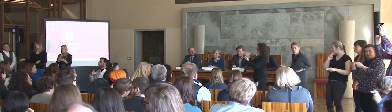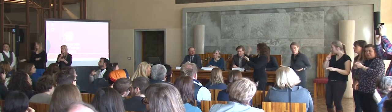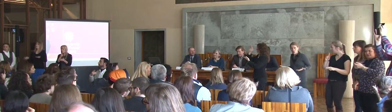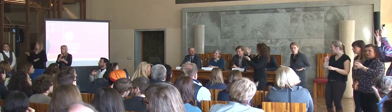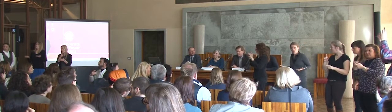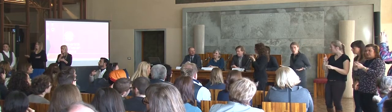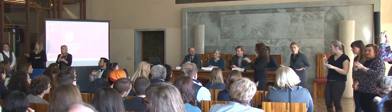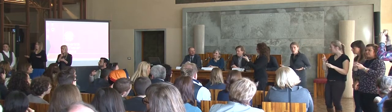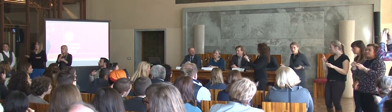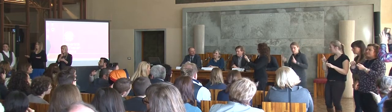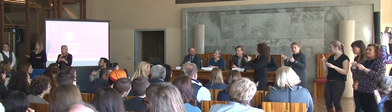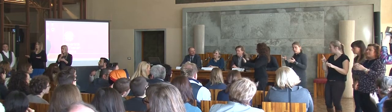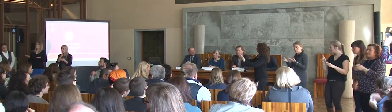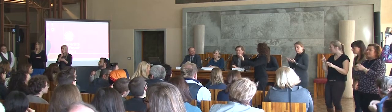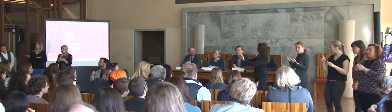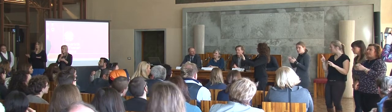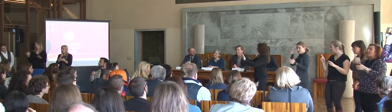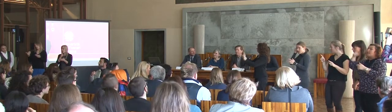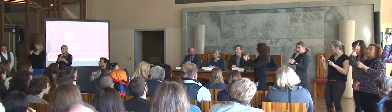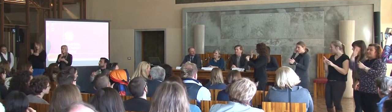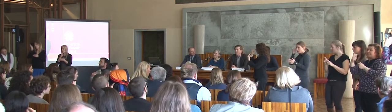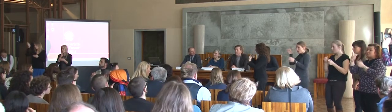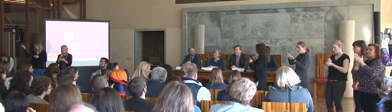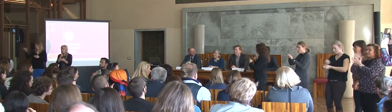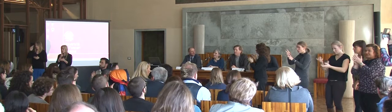your app in the near future?